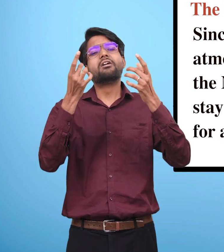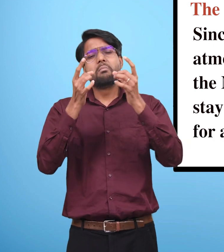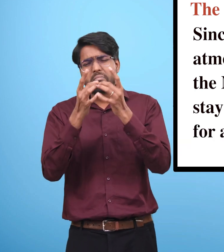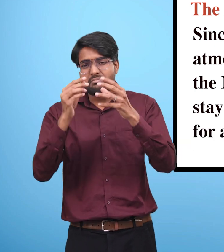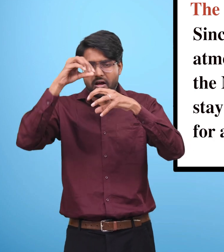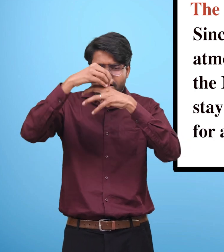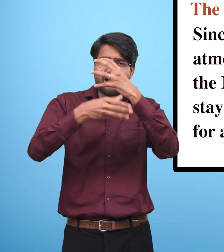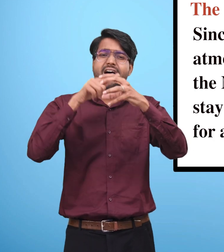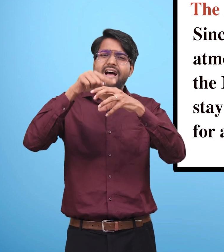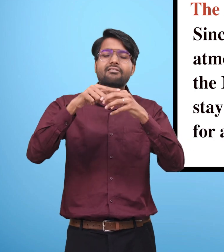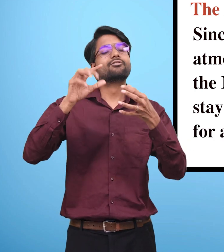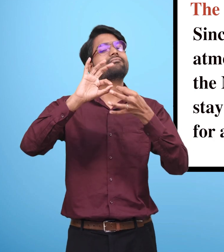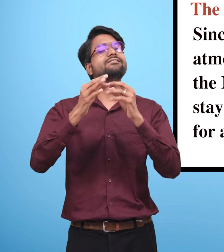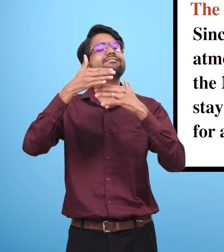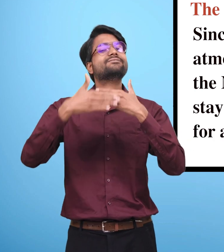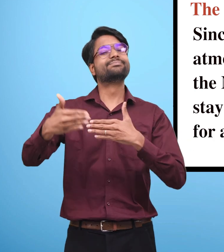for a very long time.